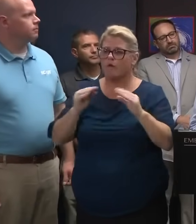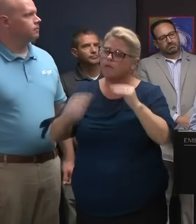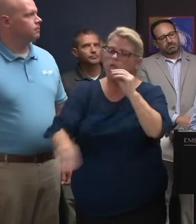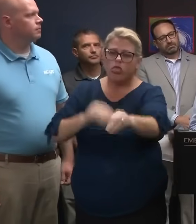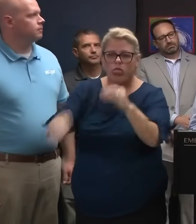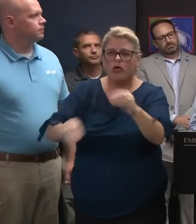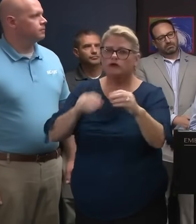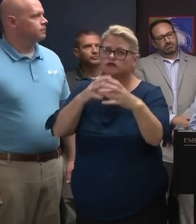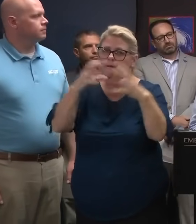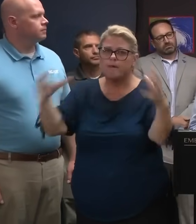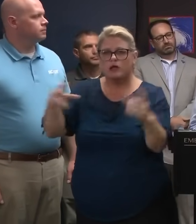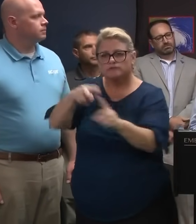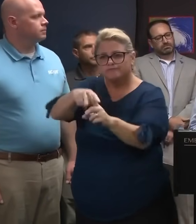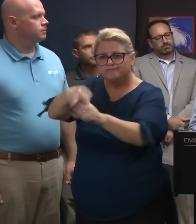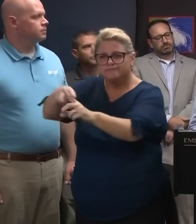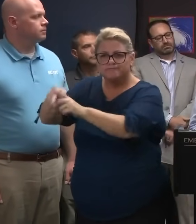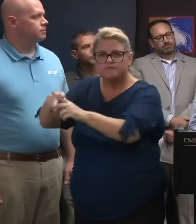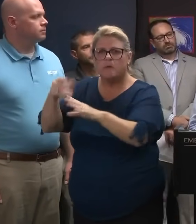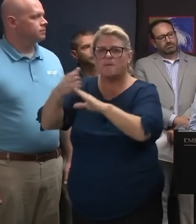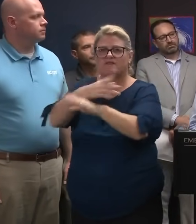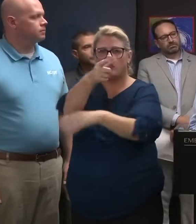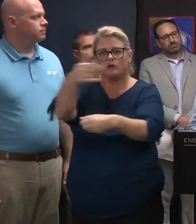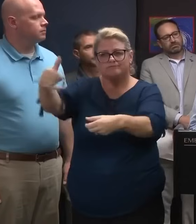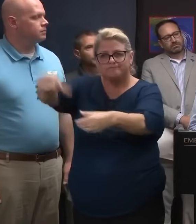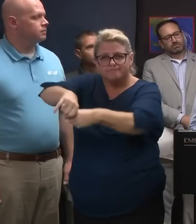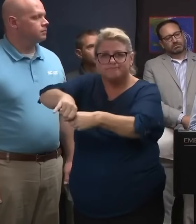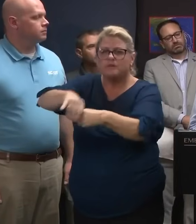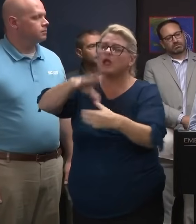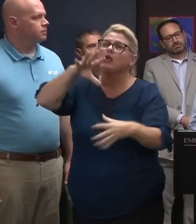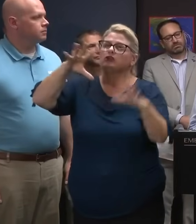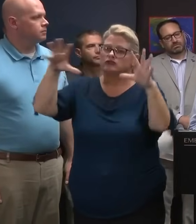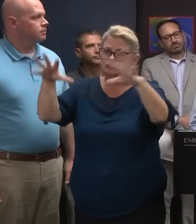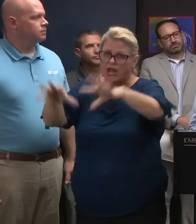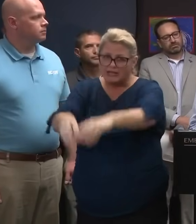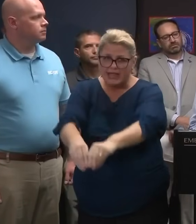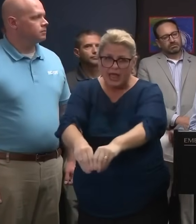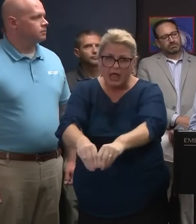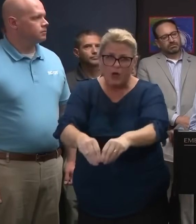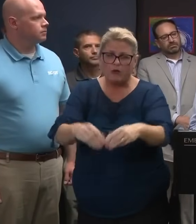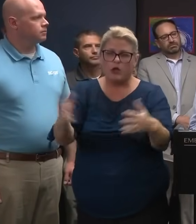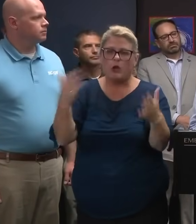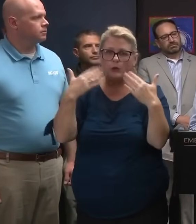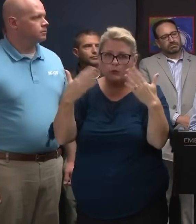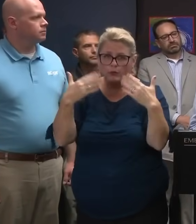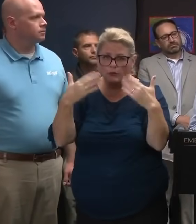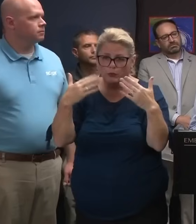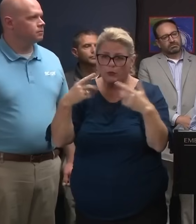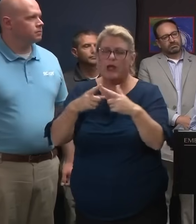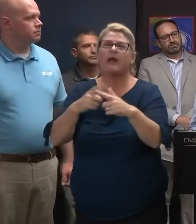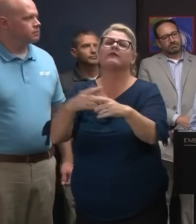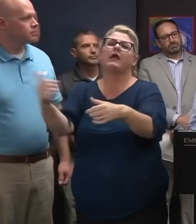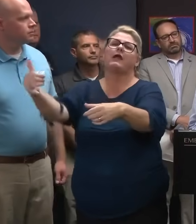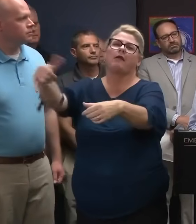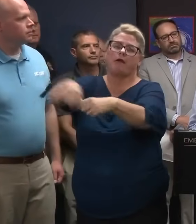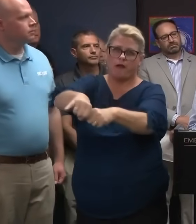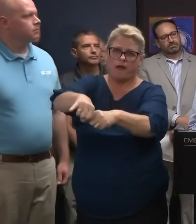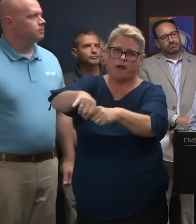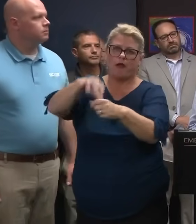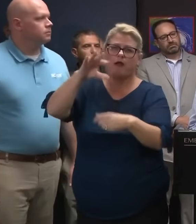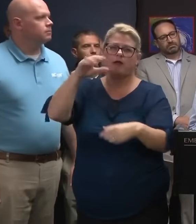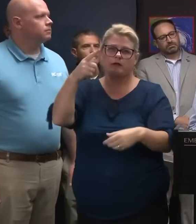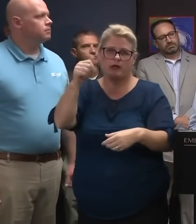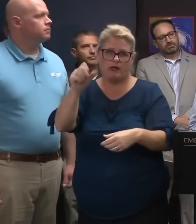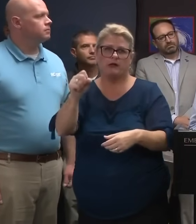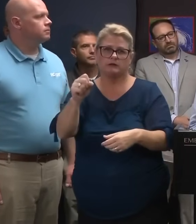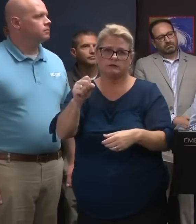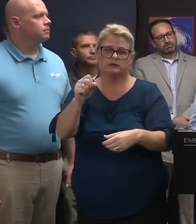generator. Before refueling it, shut it down and allow it to cool, then refuel the generator. Try to keep it